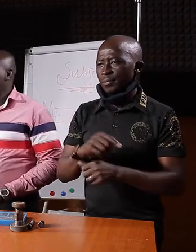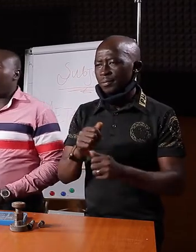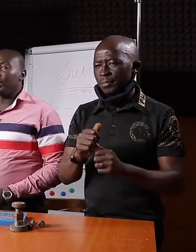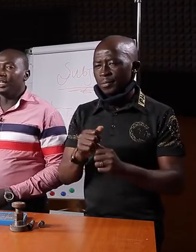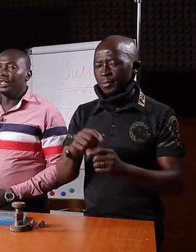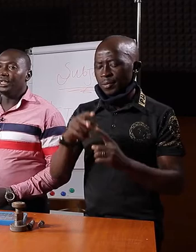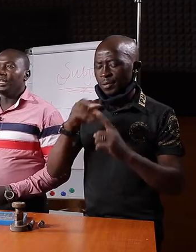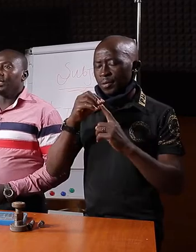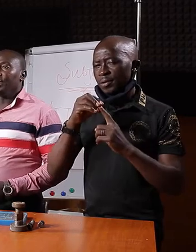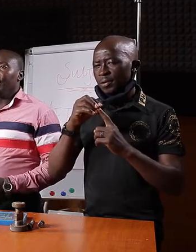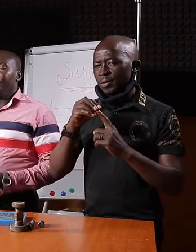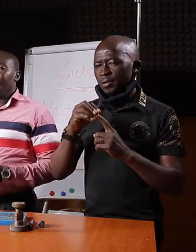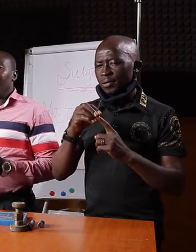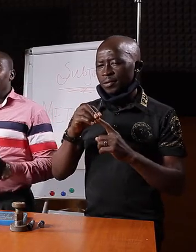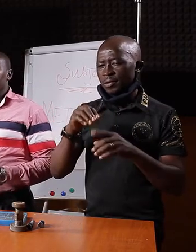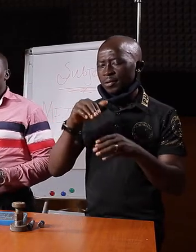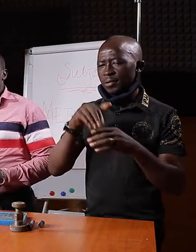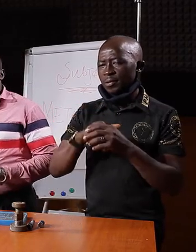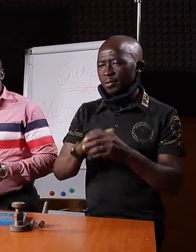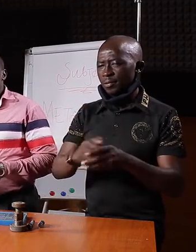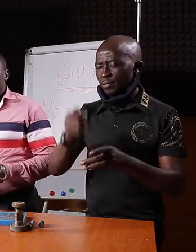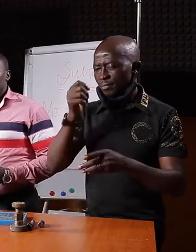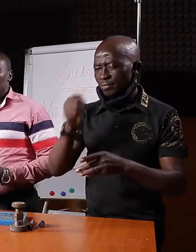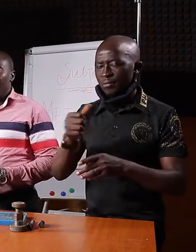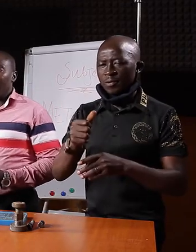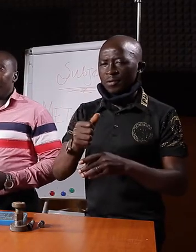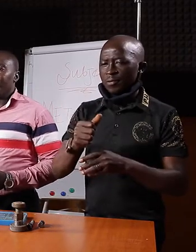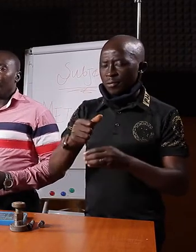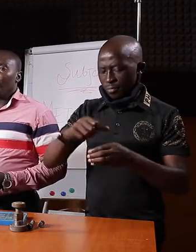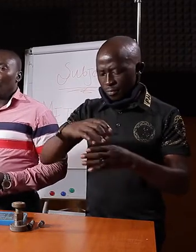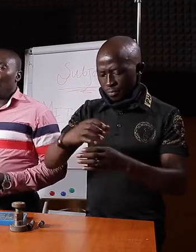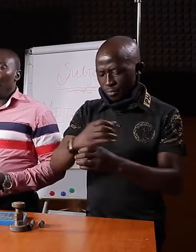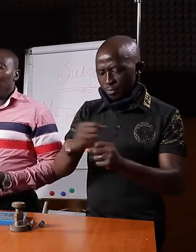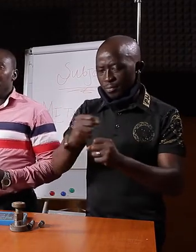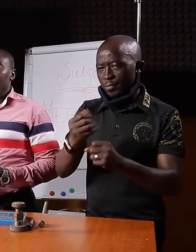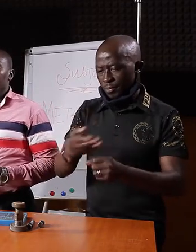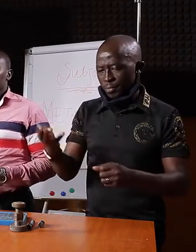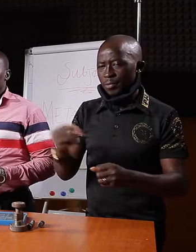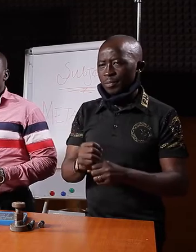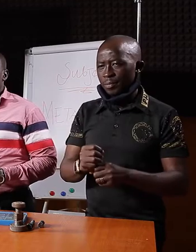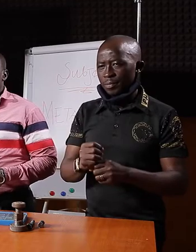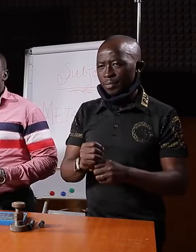activities, especially in fastening component parts together. We use